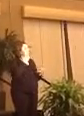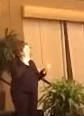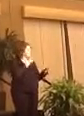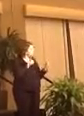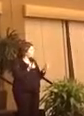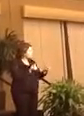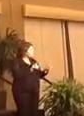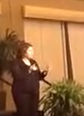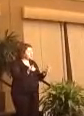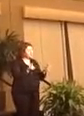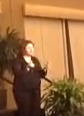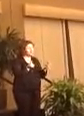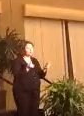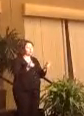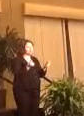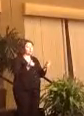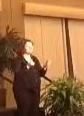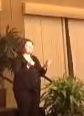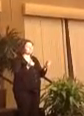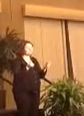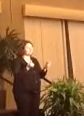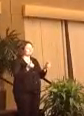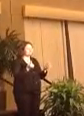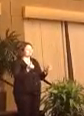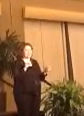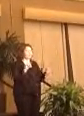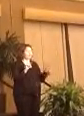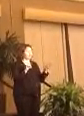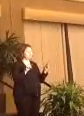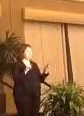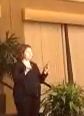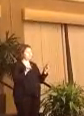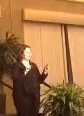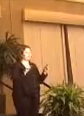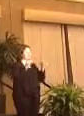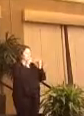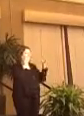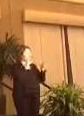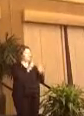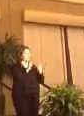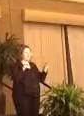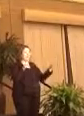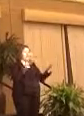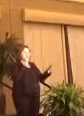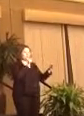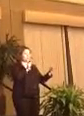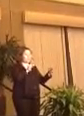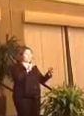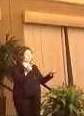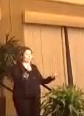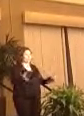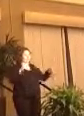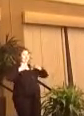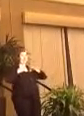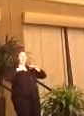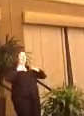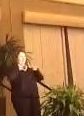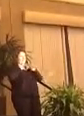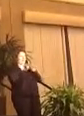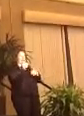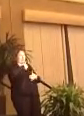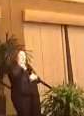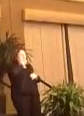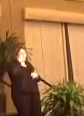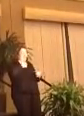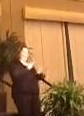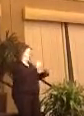to not really care either way. Like not that you don't care, but not to measure yourself by the good things or the bad things that people say. Because if you internalize the